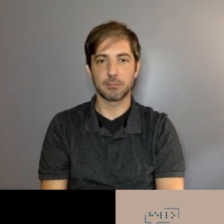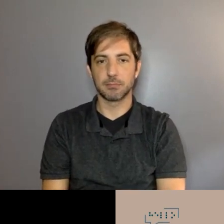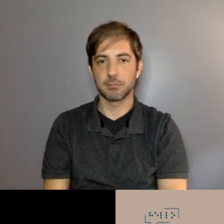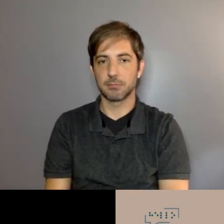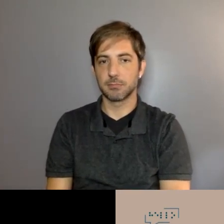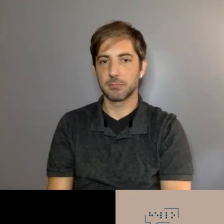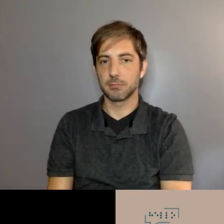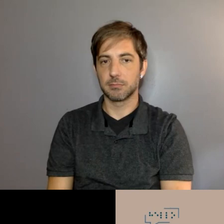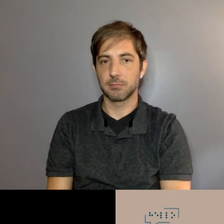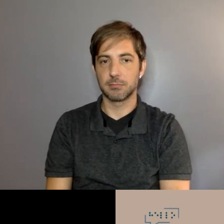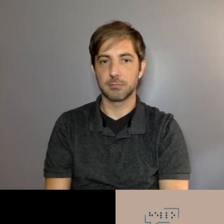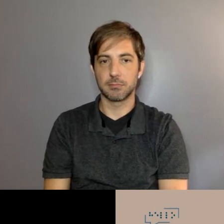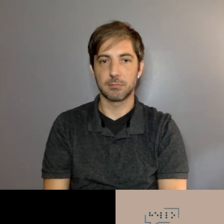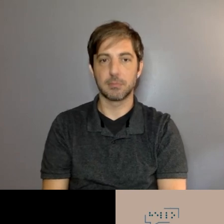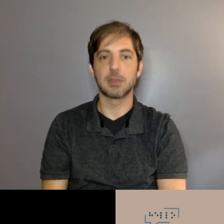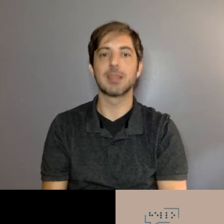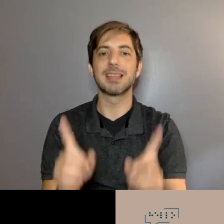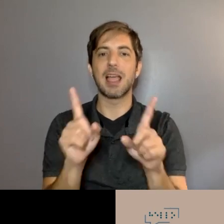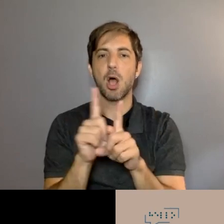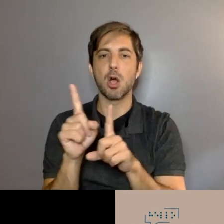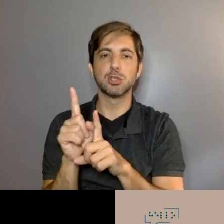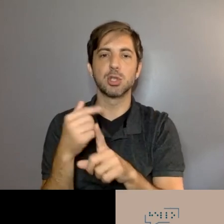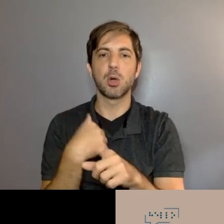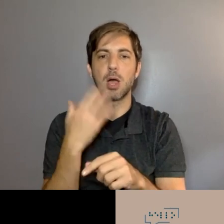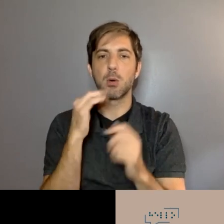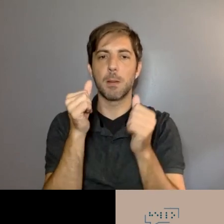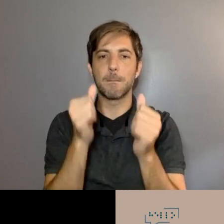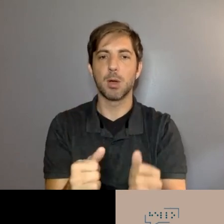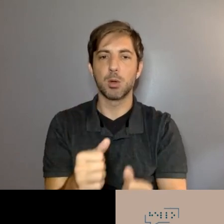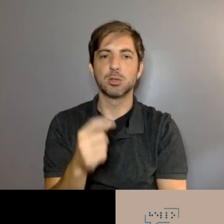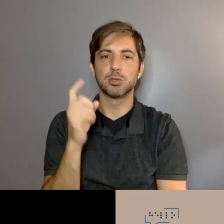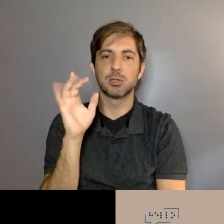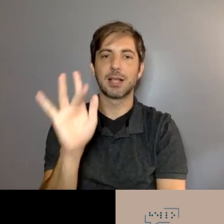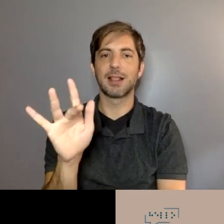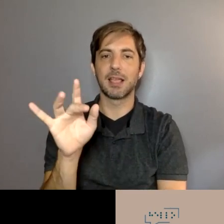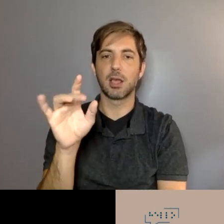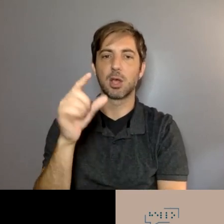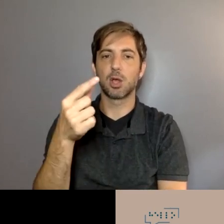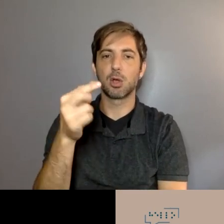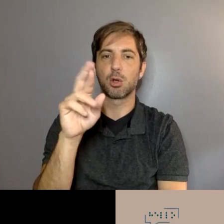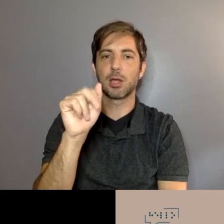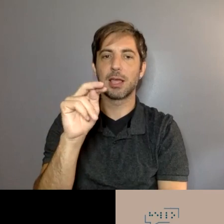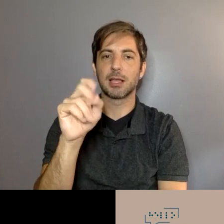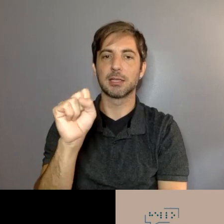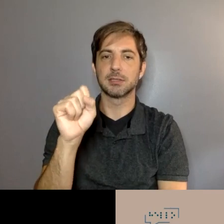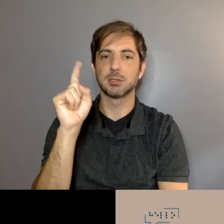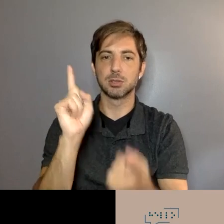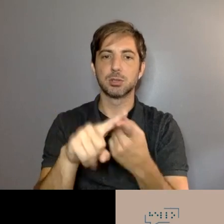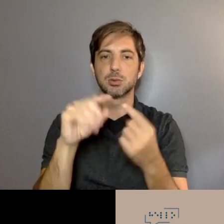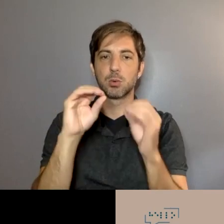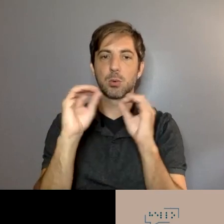I will also post, if you click on grants to organizations, you will see